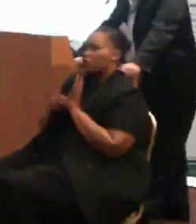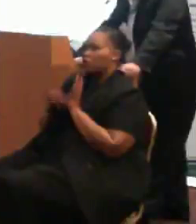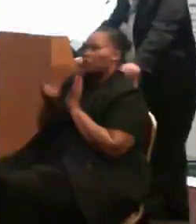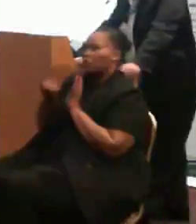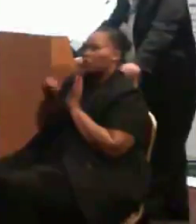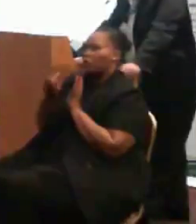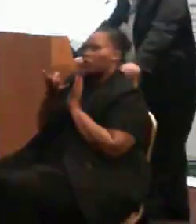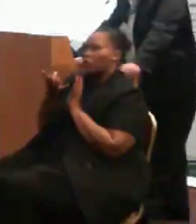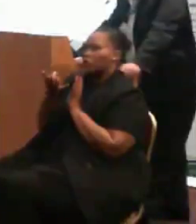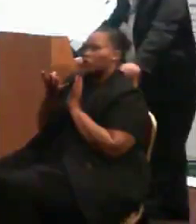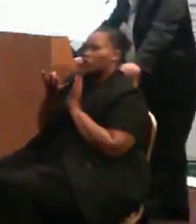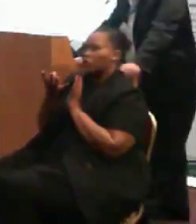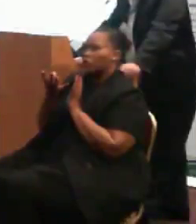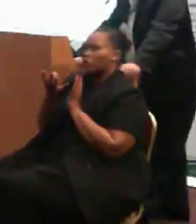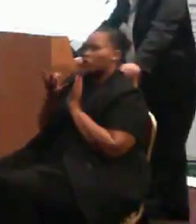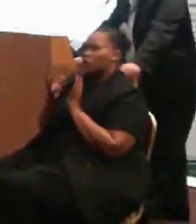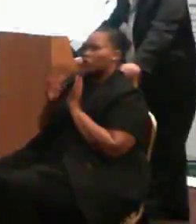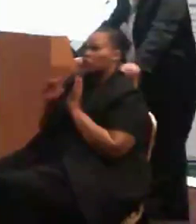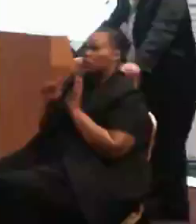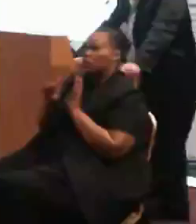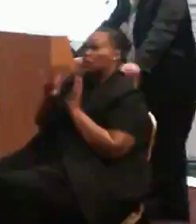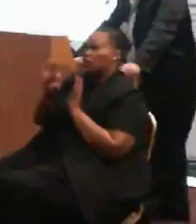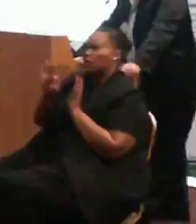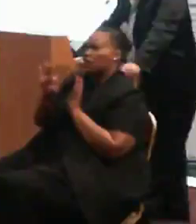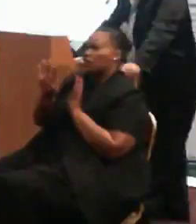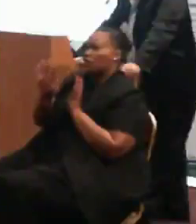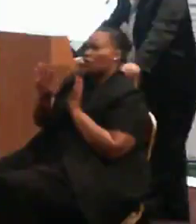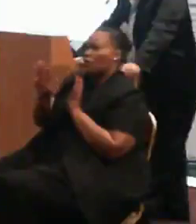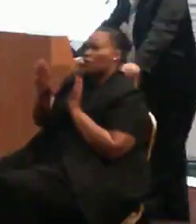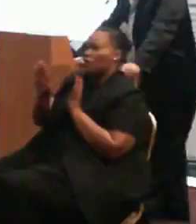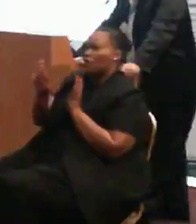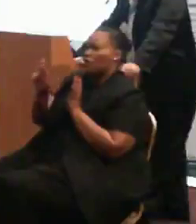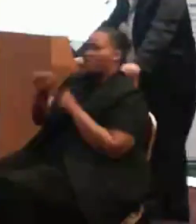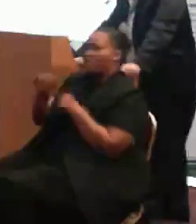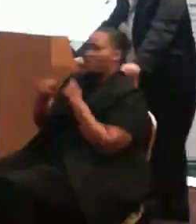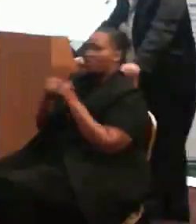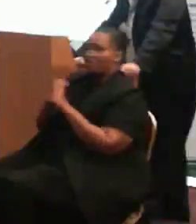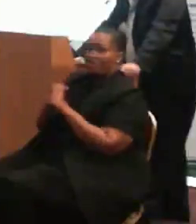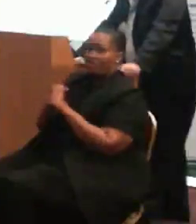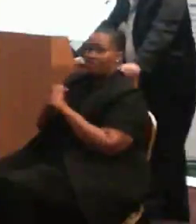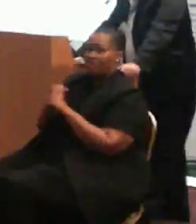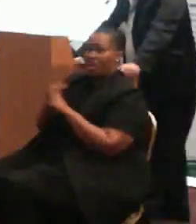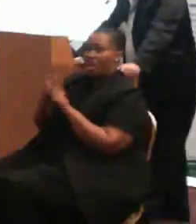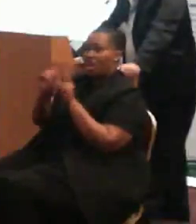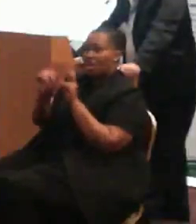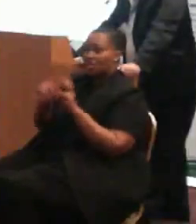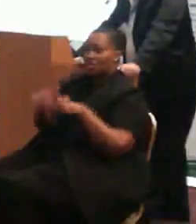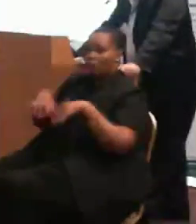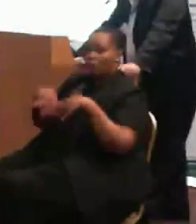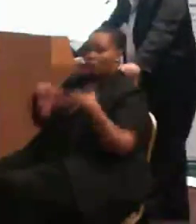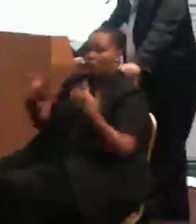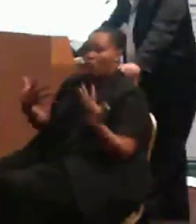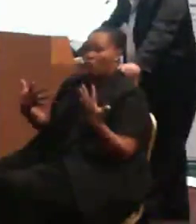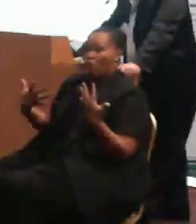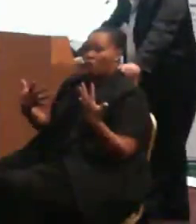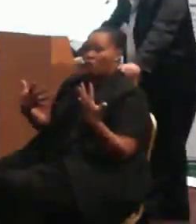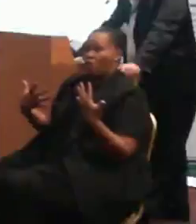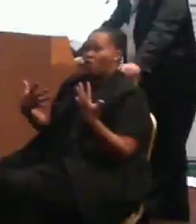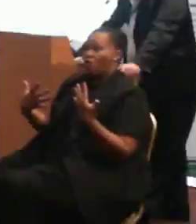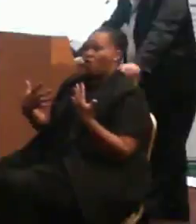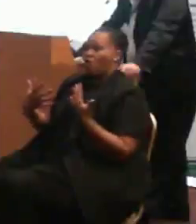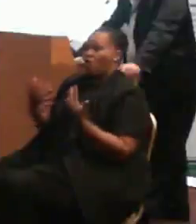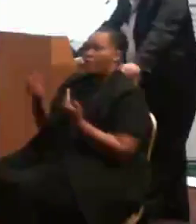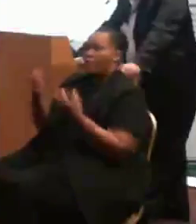modified scenario is an extra 34 billion rand a year, either to Eskom or loss of revenue to Eskom, whichever way you want to look